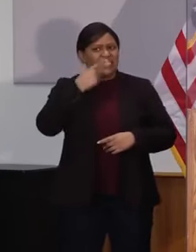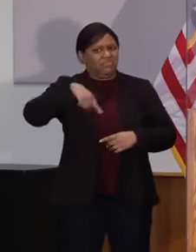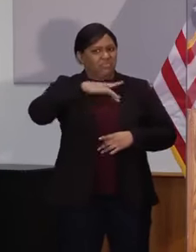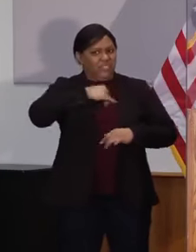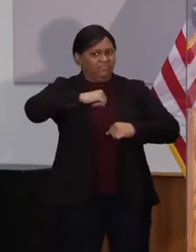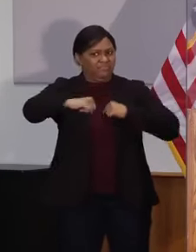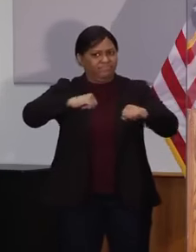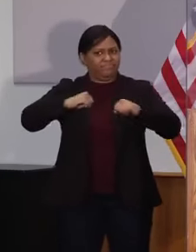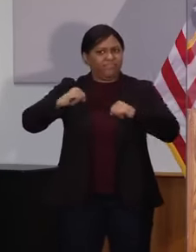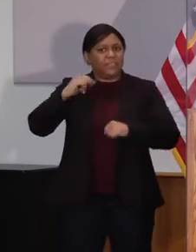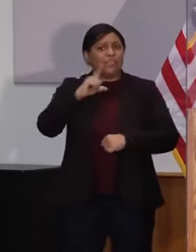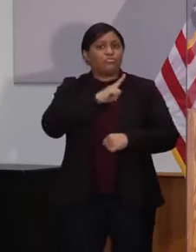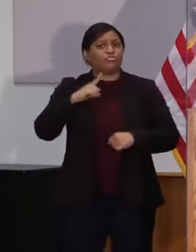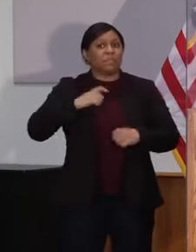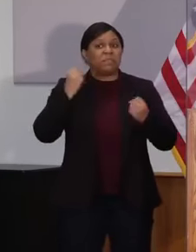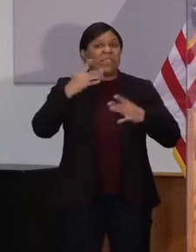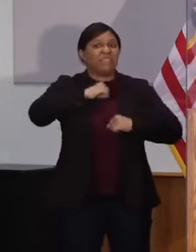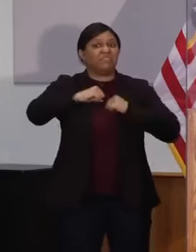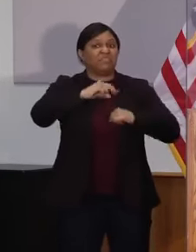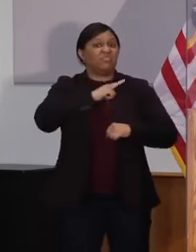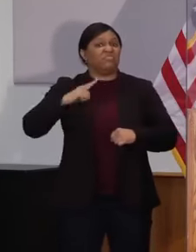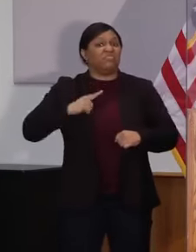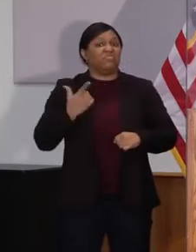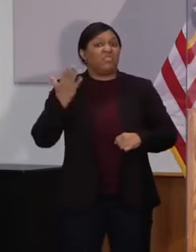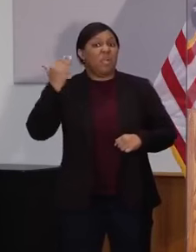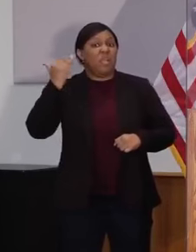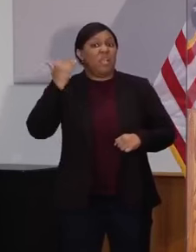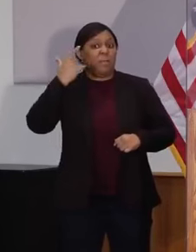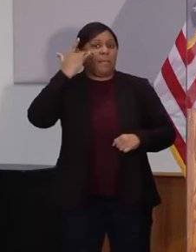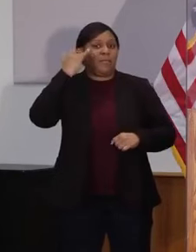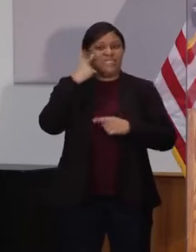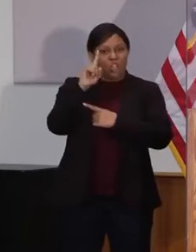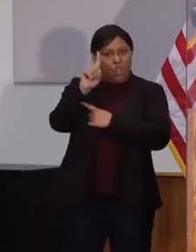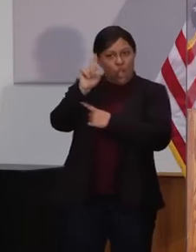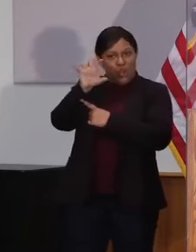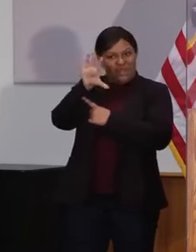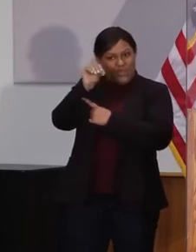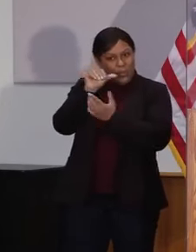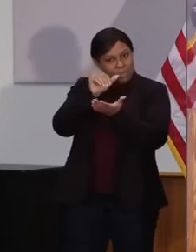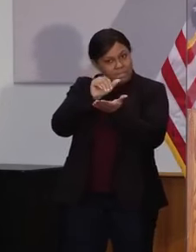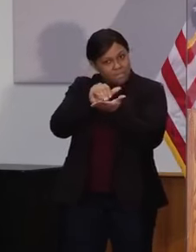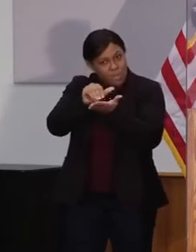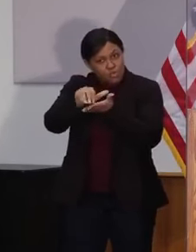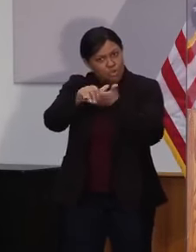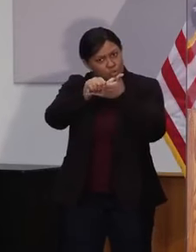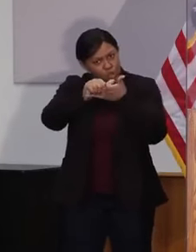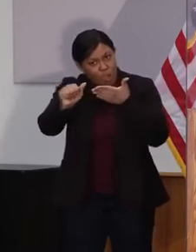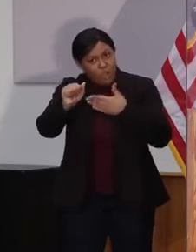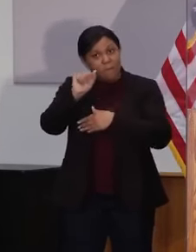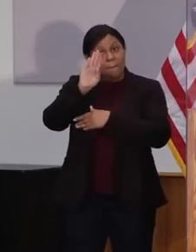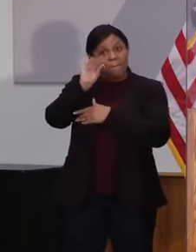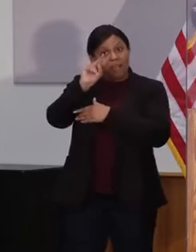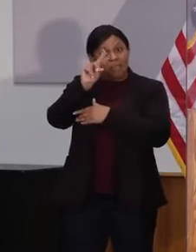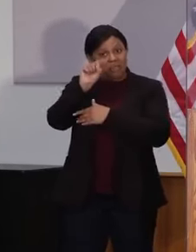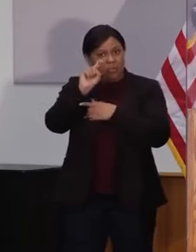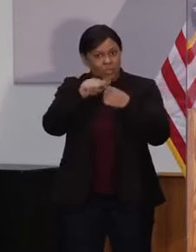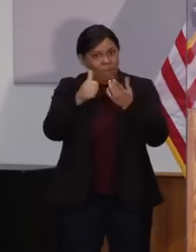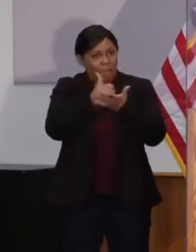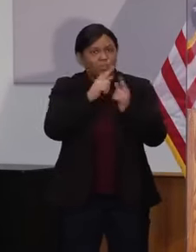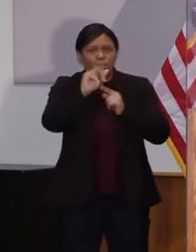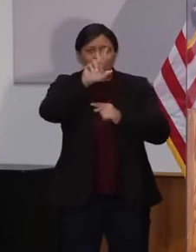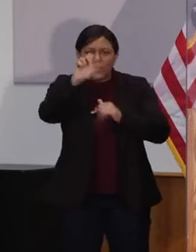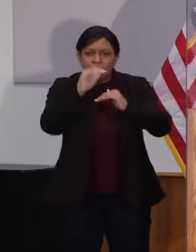with the $150 million in bonds to help rebuild Minneapolis-St. Paul. Now there's this issue, and you last year